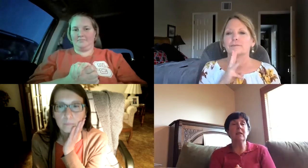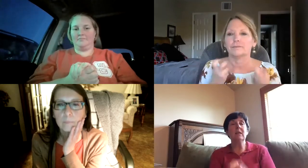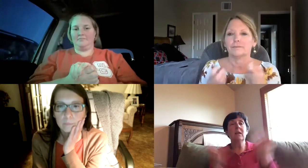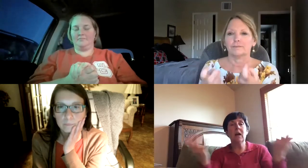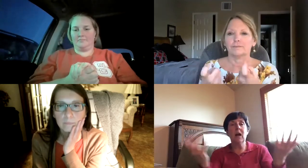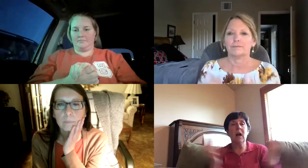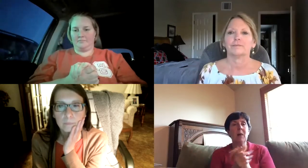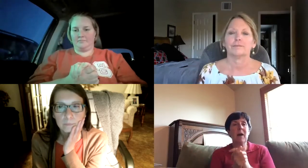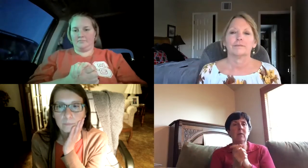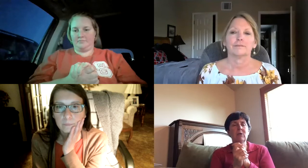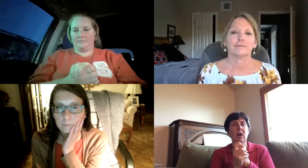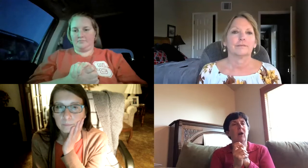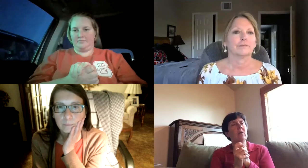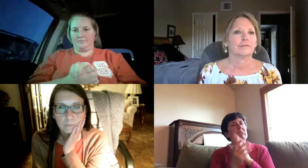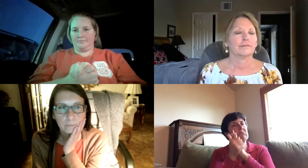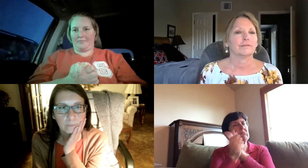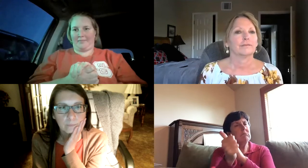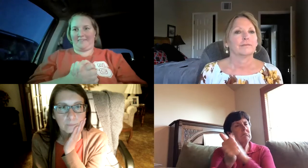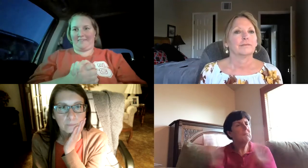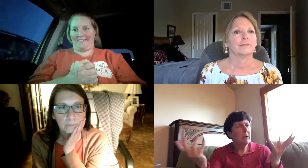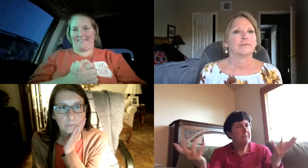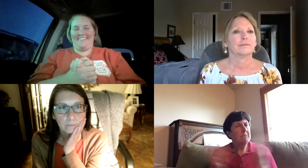excellent. How about Rochelle?